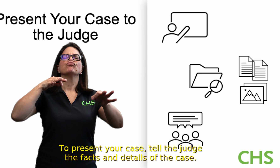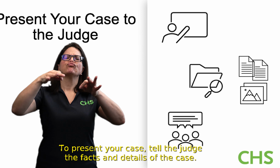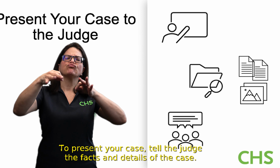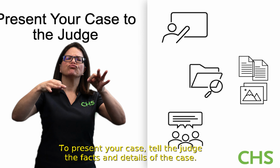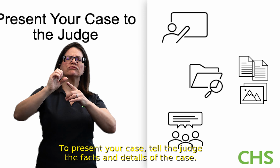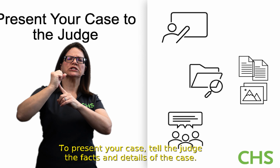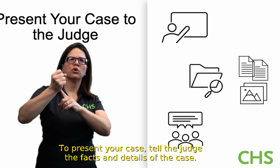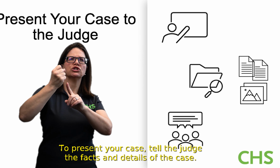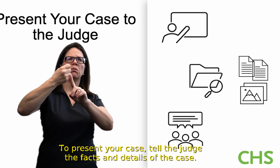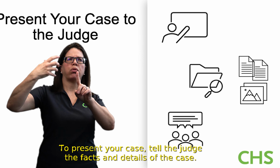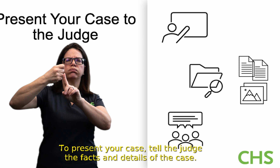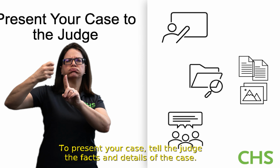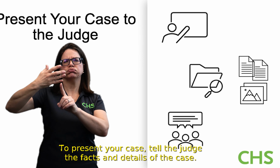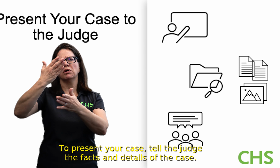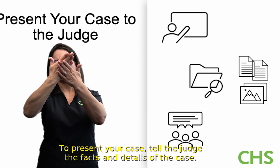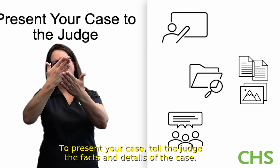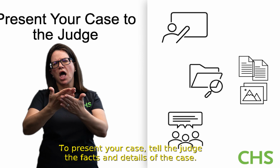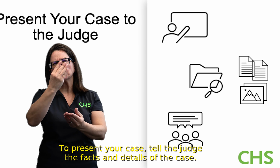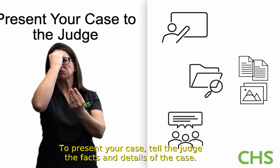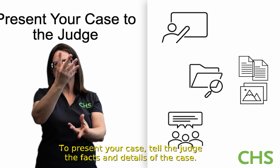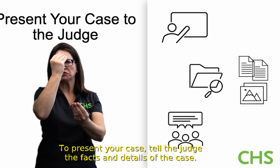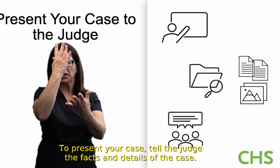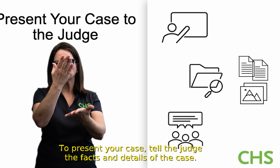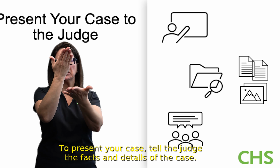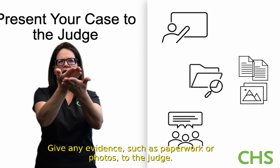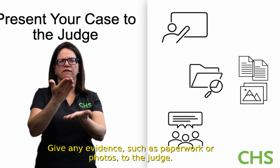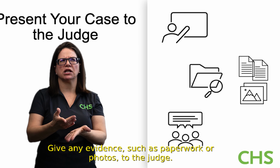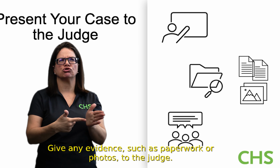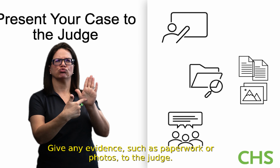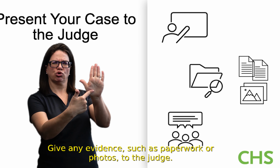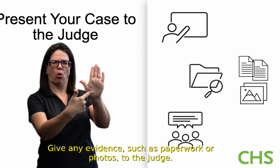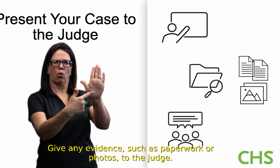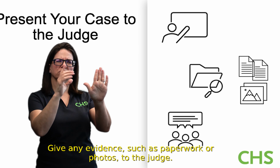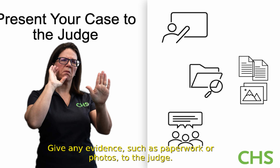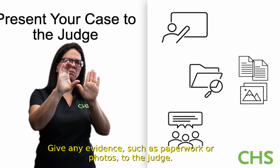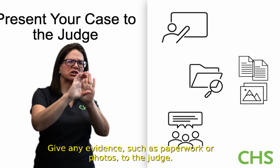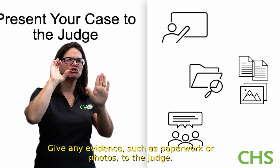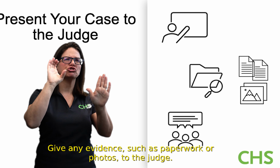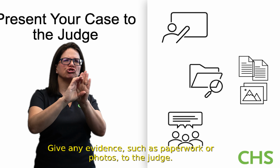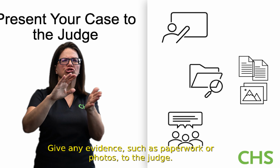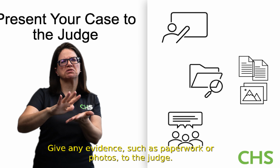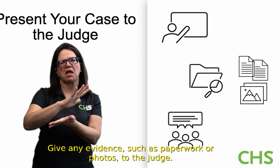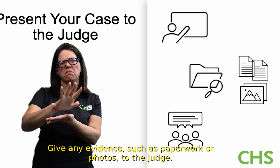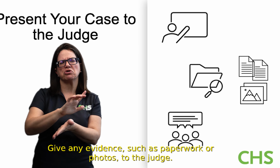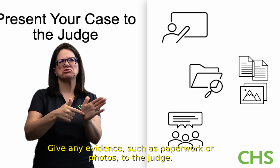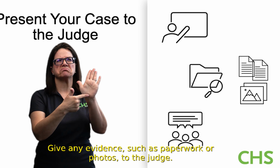case, tell the judge the facts and details of the case. Give any evidence, such as paperwork or photos, to